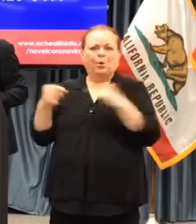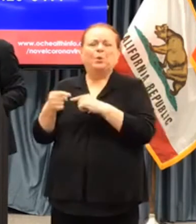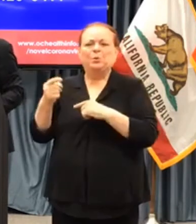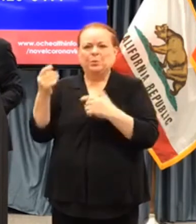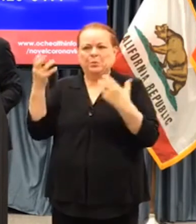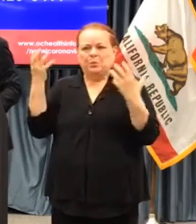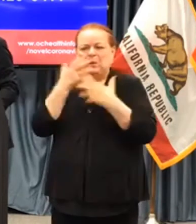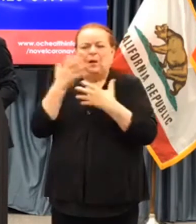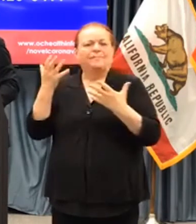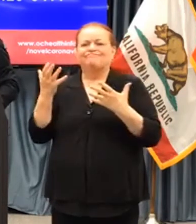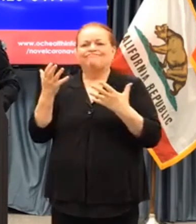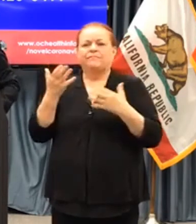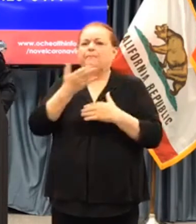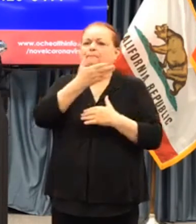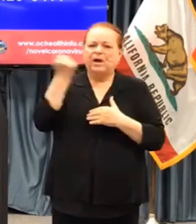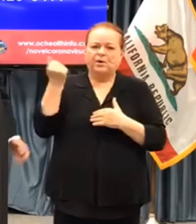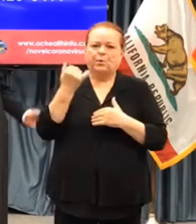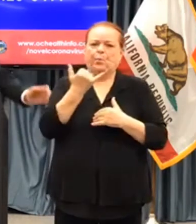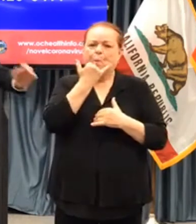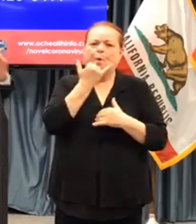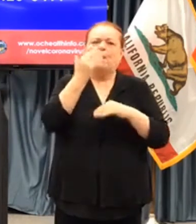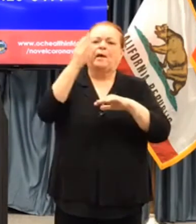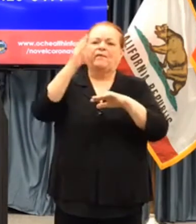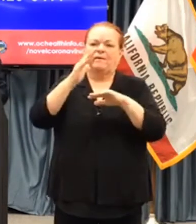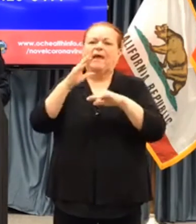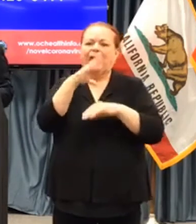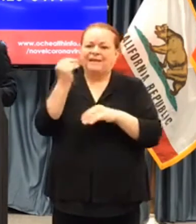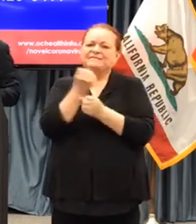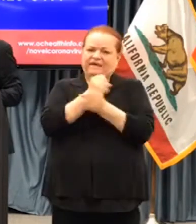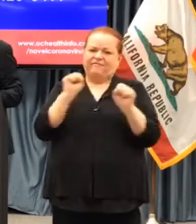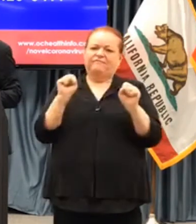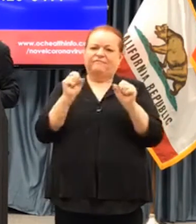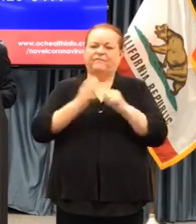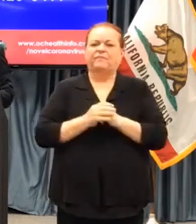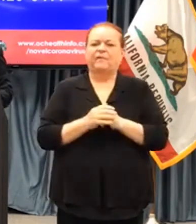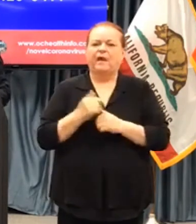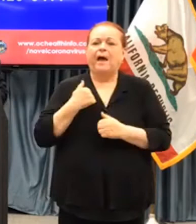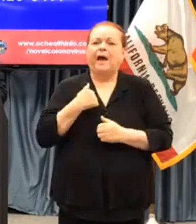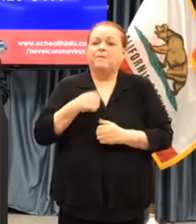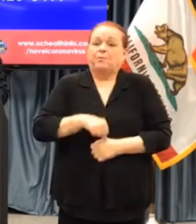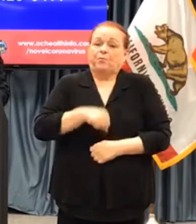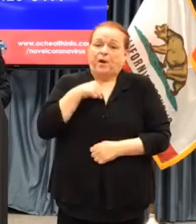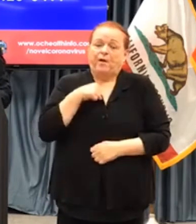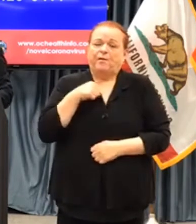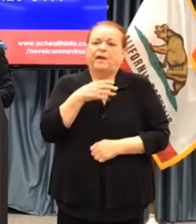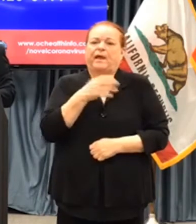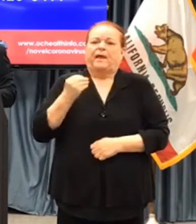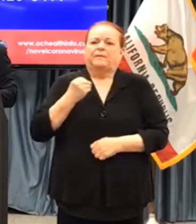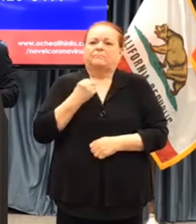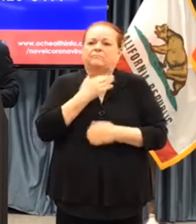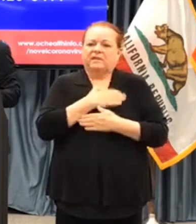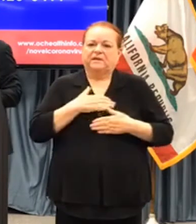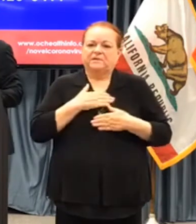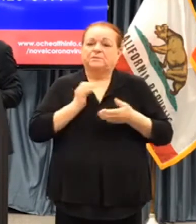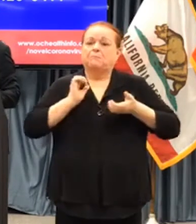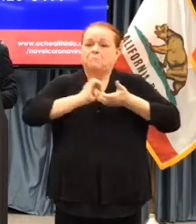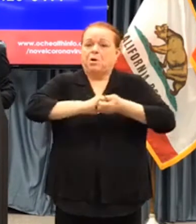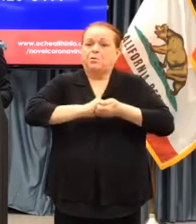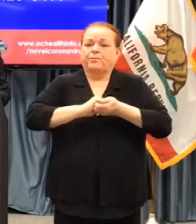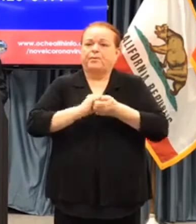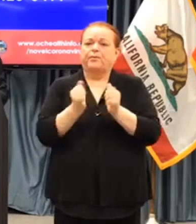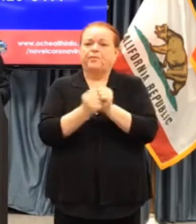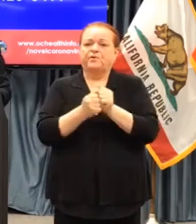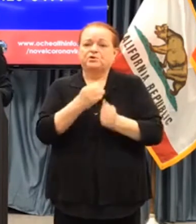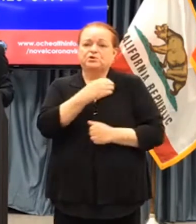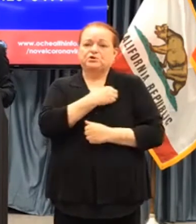talk about the courts. I am just so proud and pleased to partner with Sheriff Don